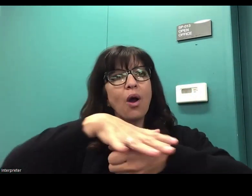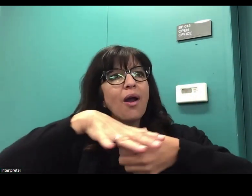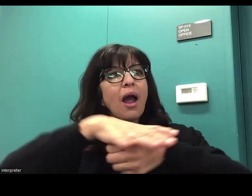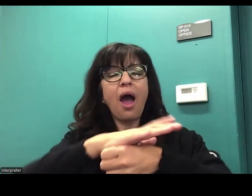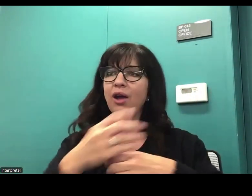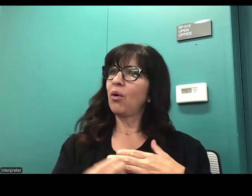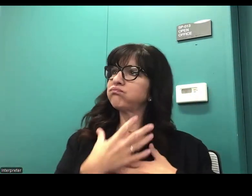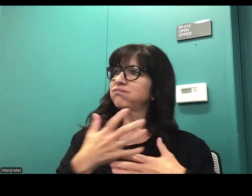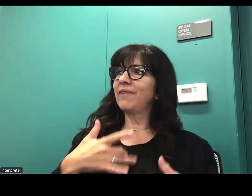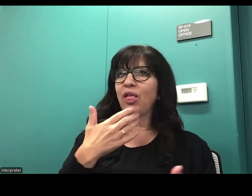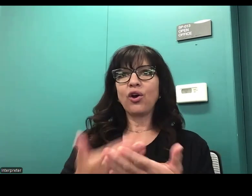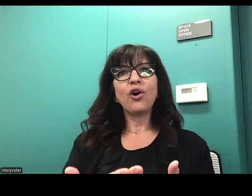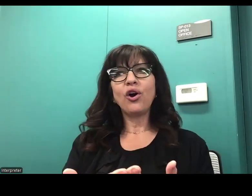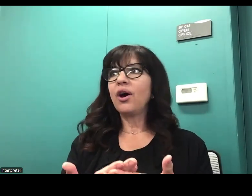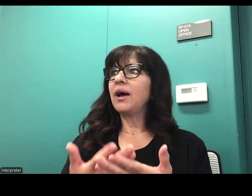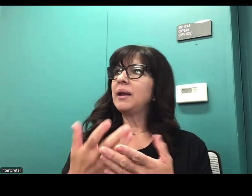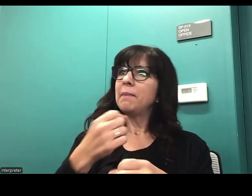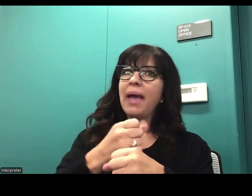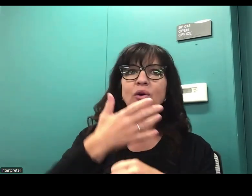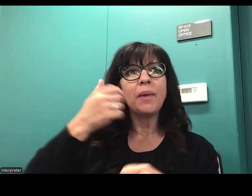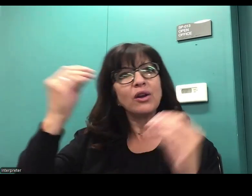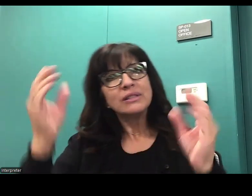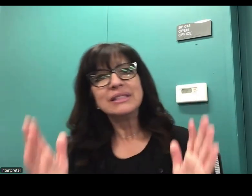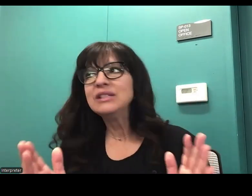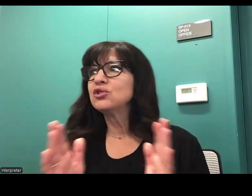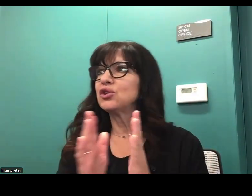that makes you feel good. It's going to make you a better teacher.